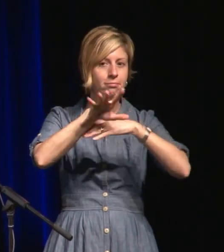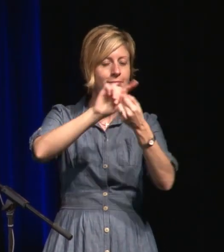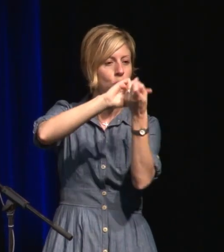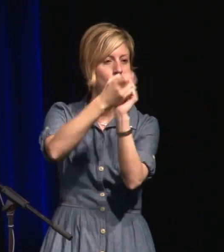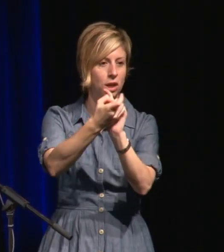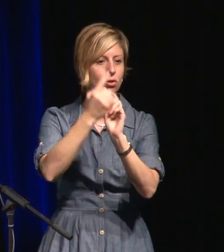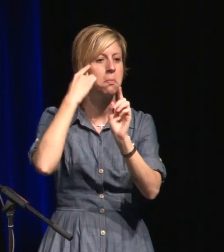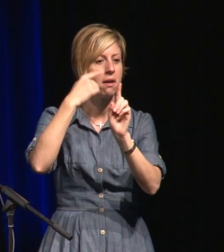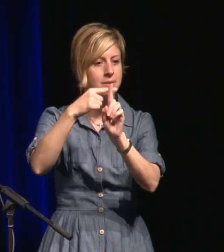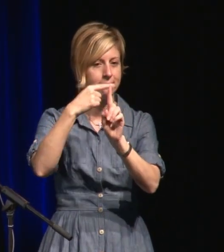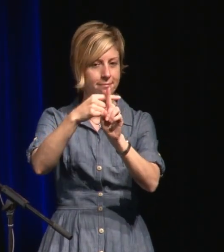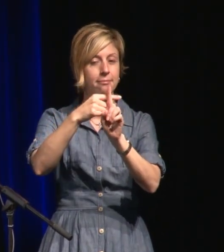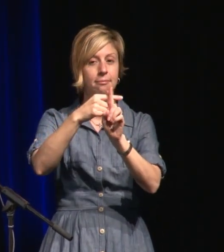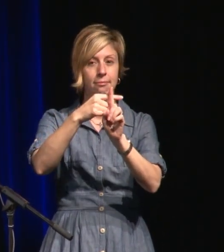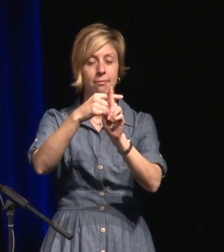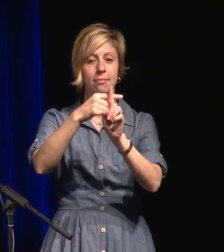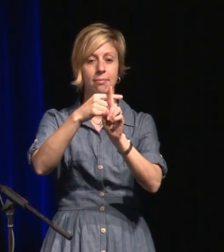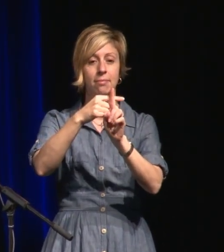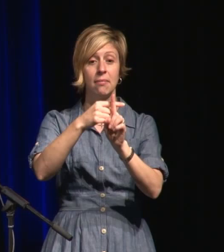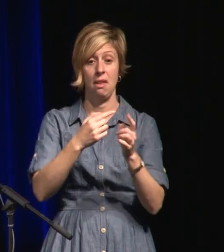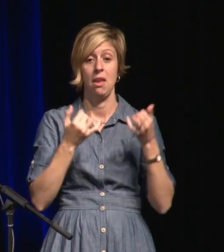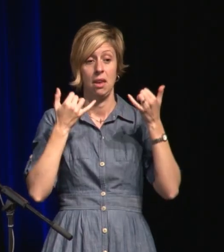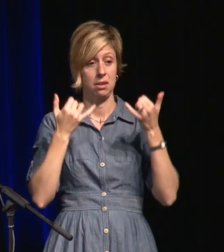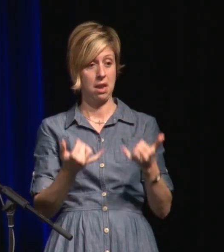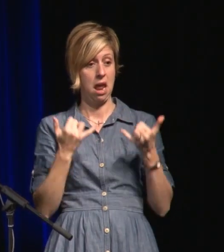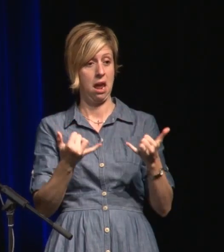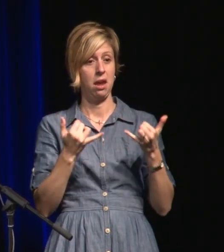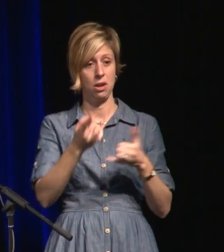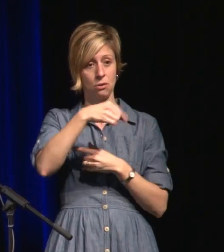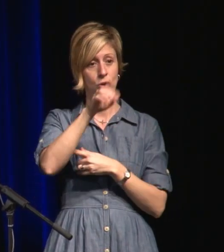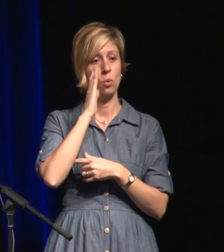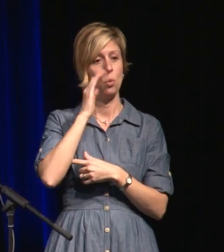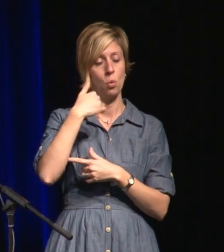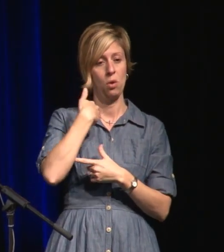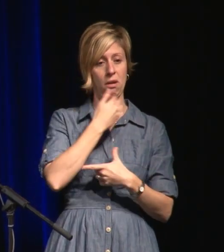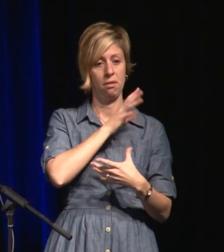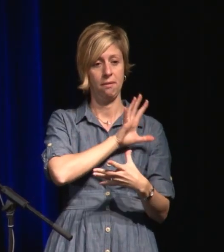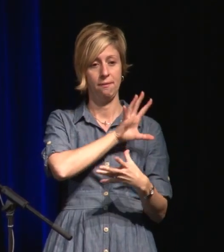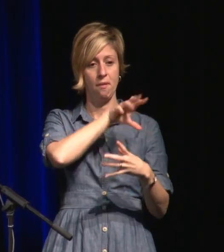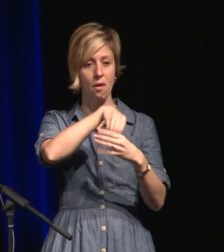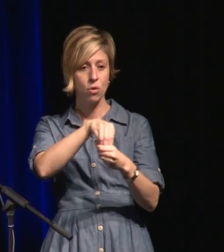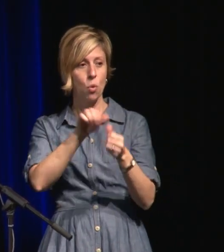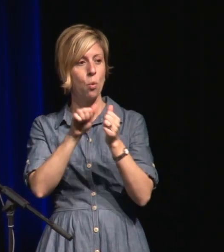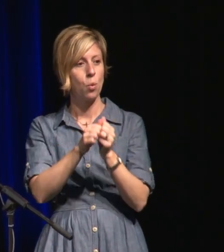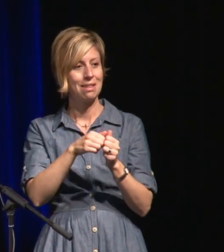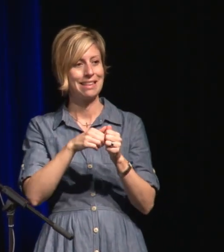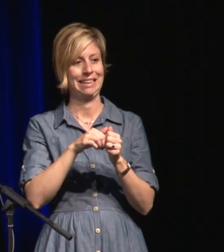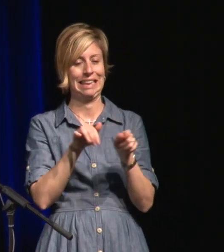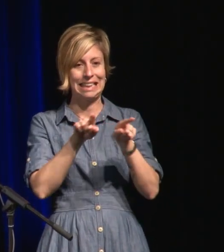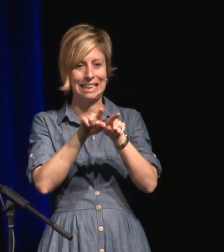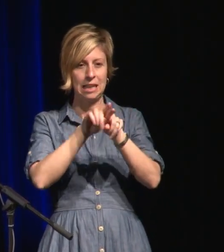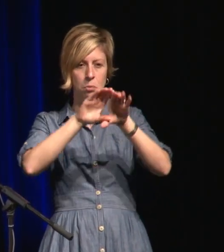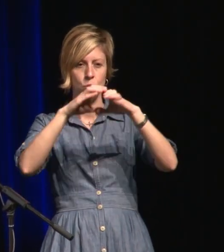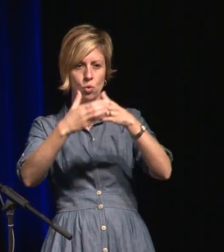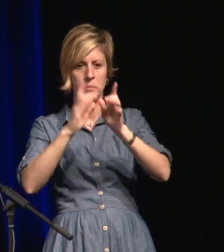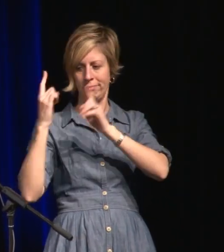Today, you will join a community of people who have been doing just that for decades, our NSCC